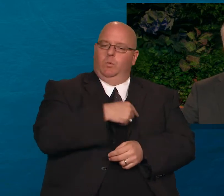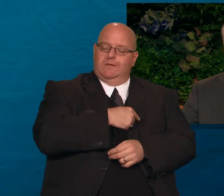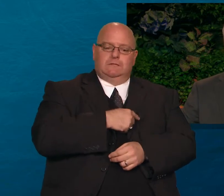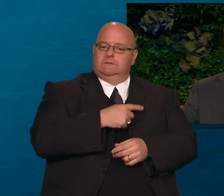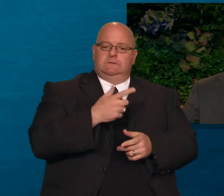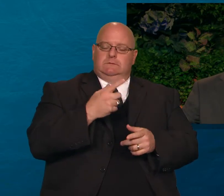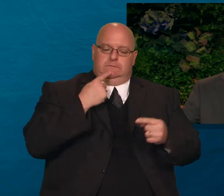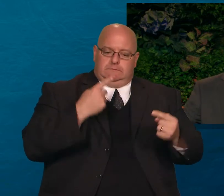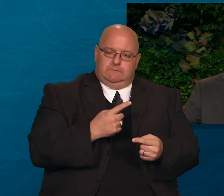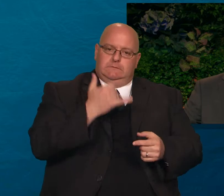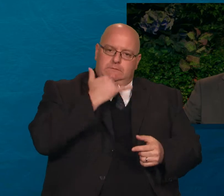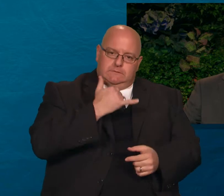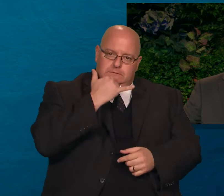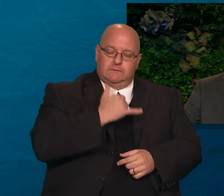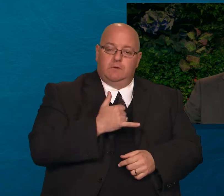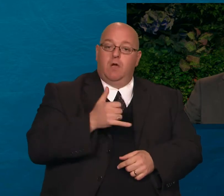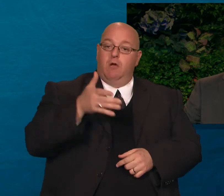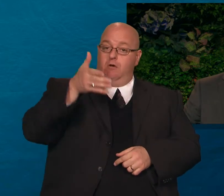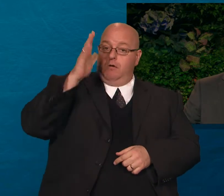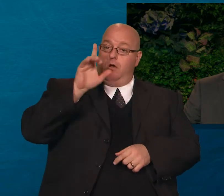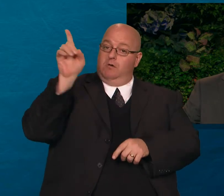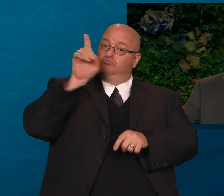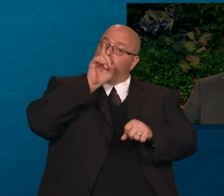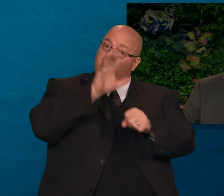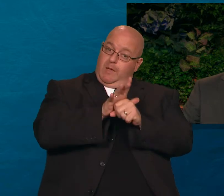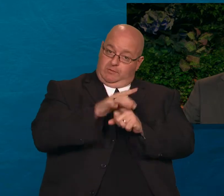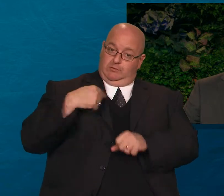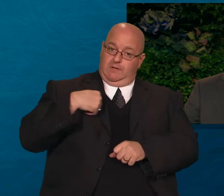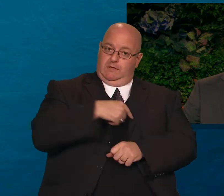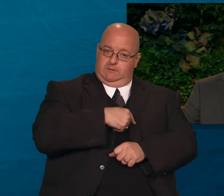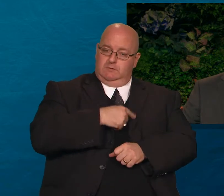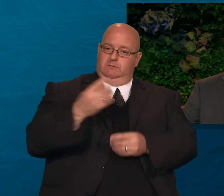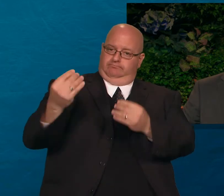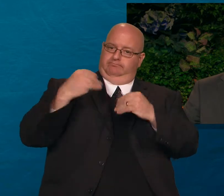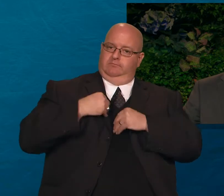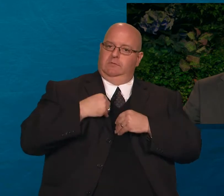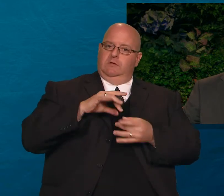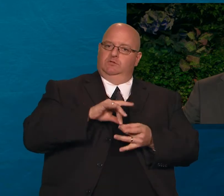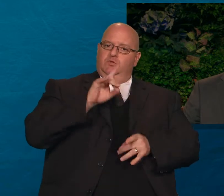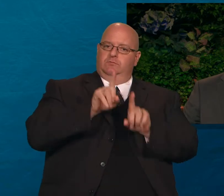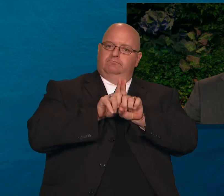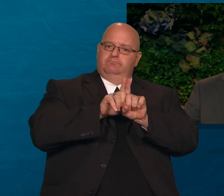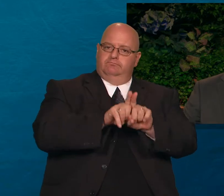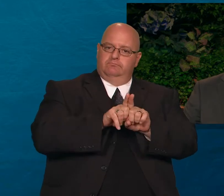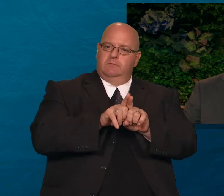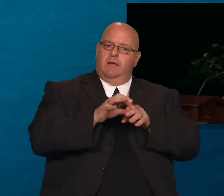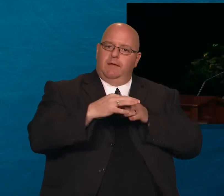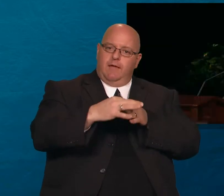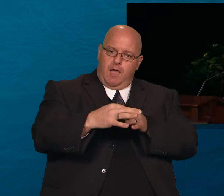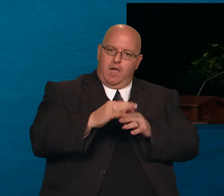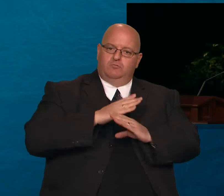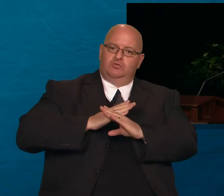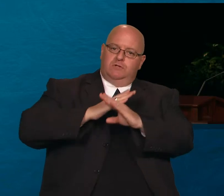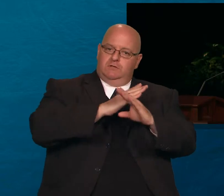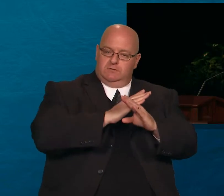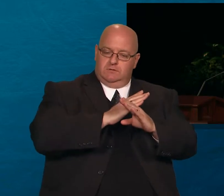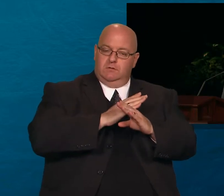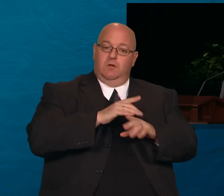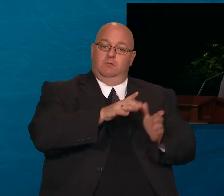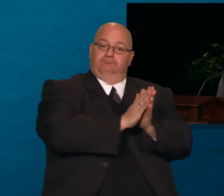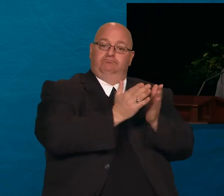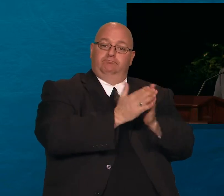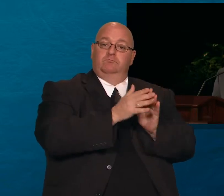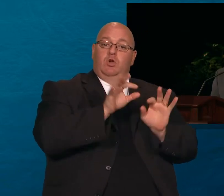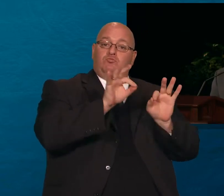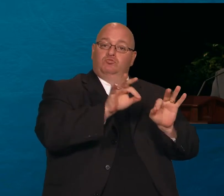short. God's promise to us in return is His Spirit as a guide and protection. From Preach My